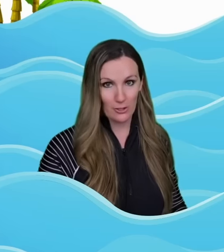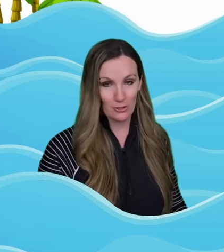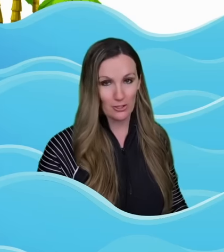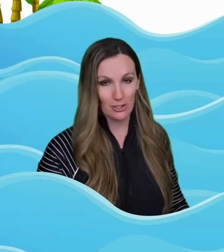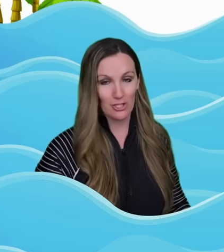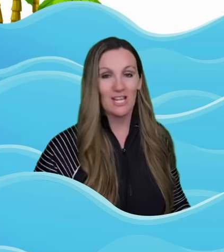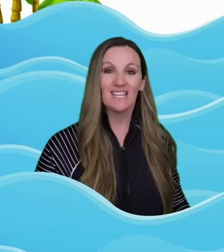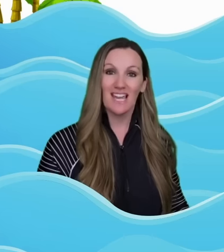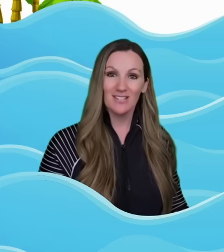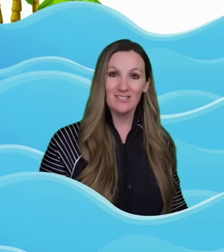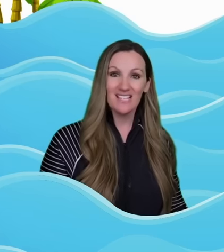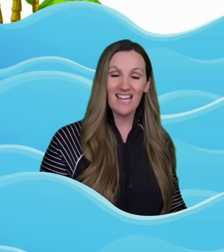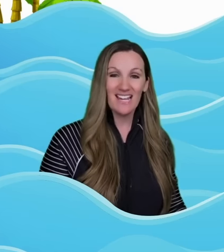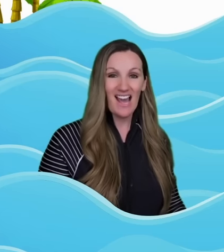Starfish. Can you say it high?